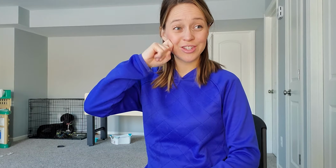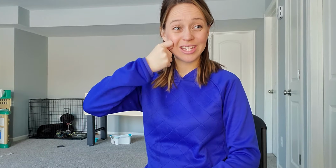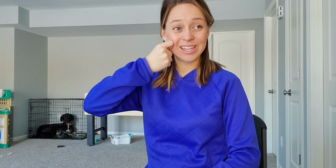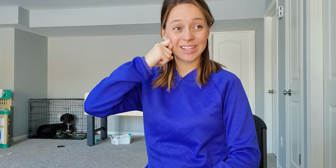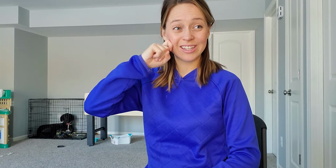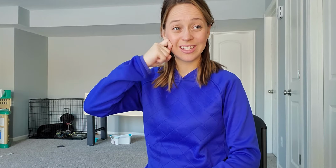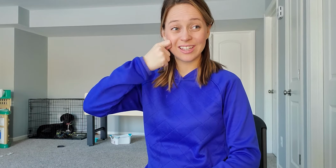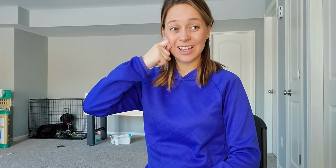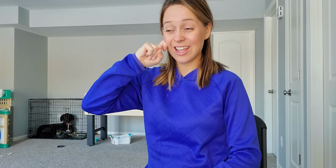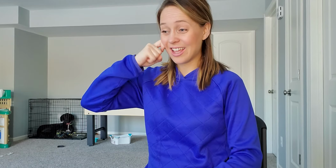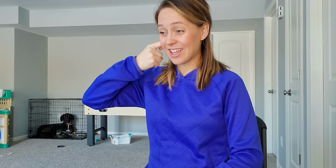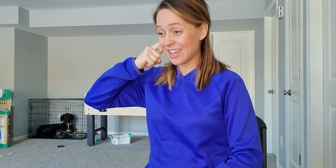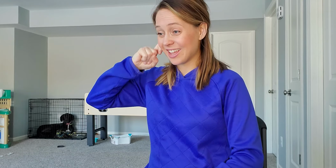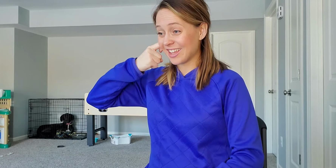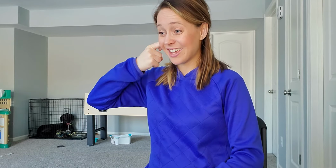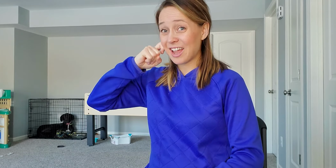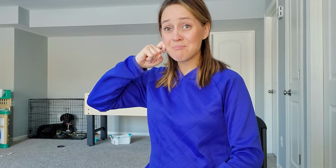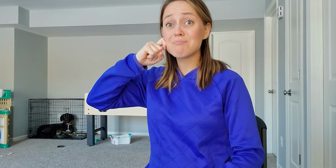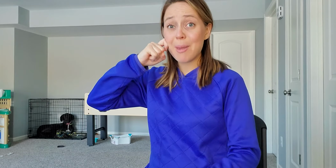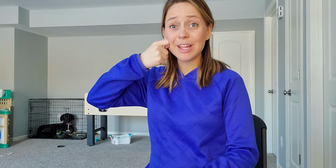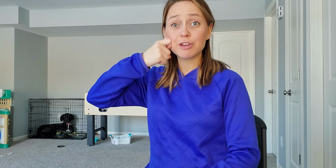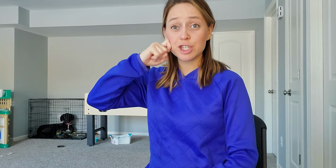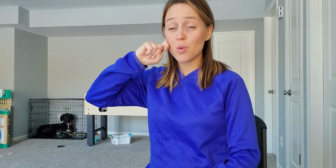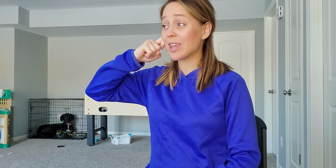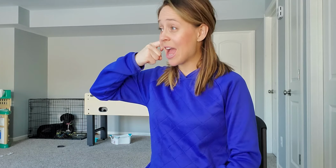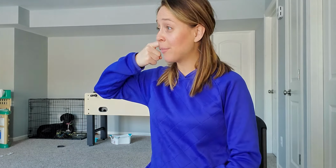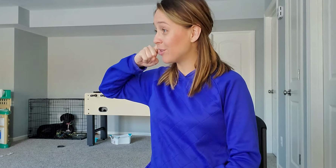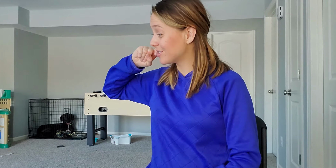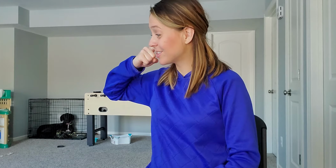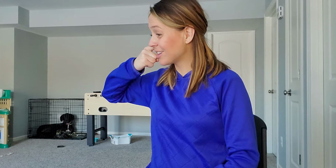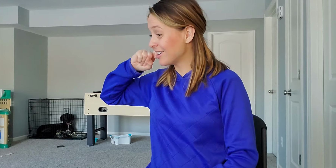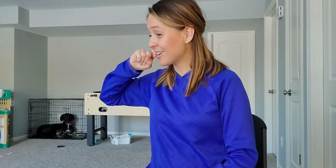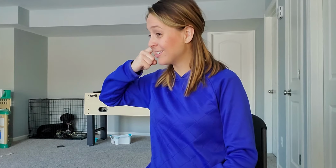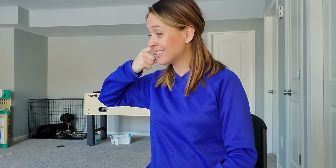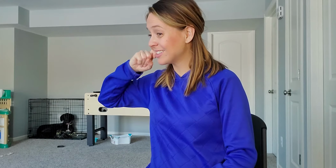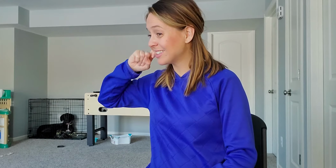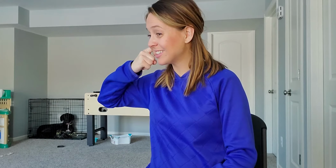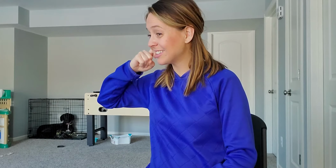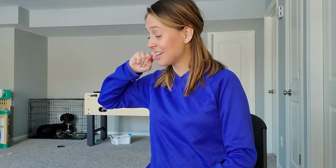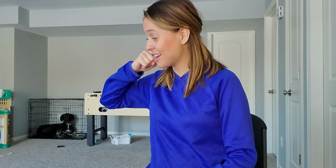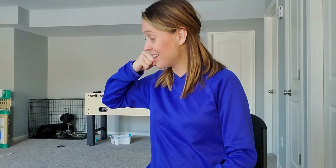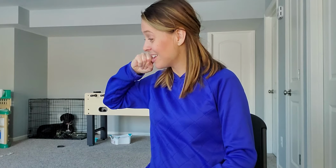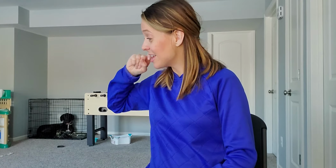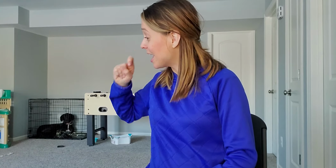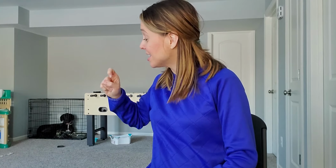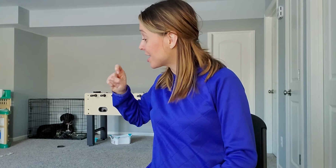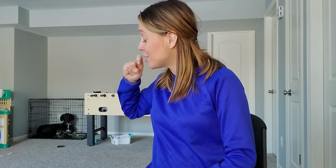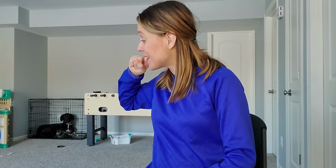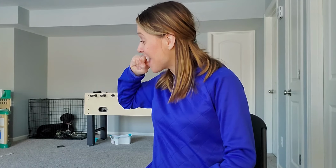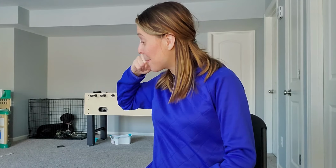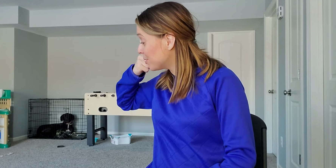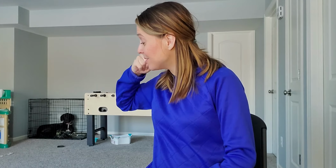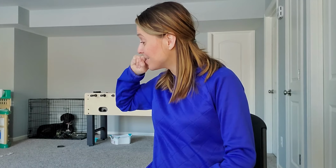cheek. Like you're chewing it up. Maybe like you're chewing an apple. There you go. Alyssa, can you sign apple? Maybe